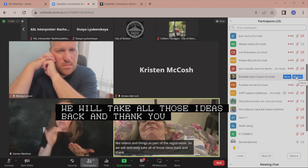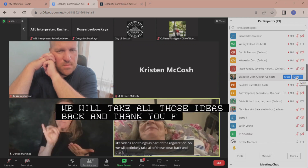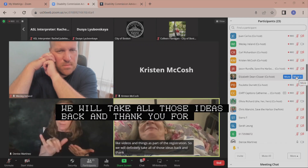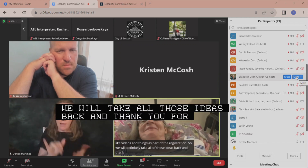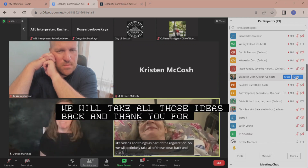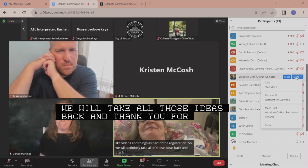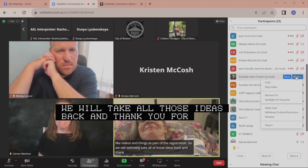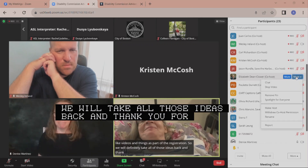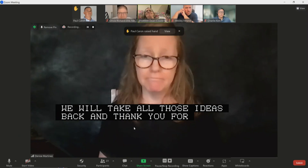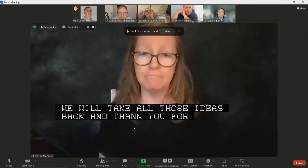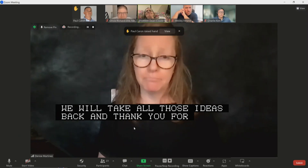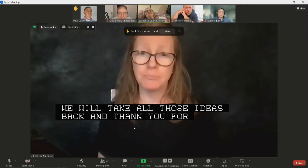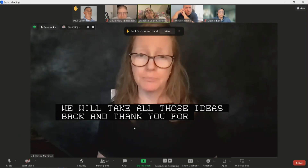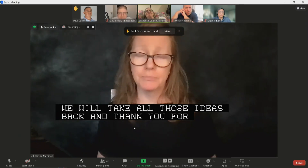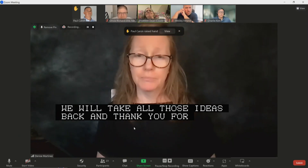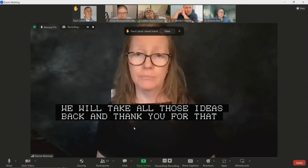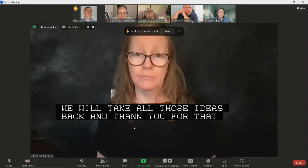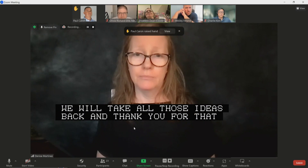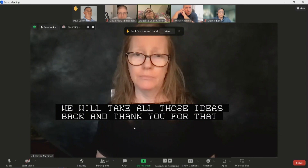Thanks.